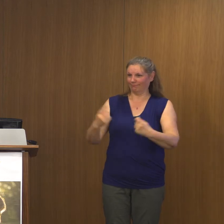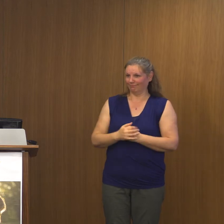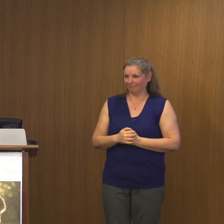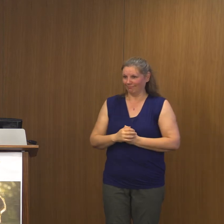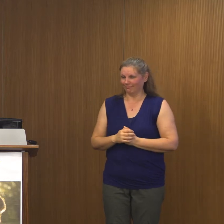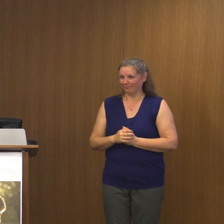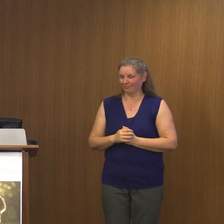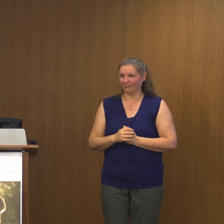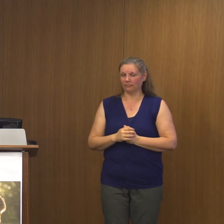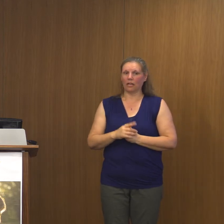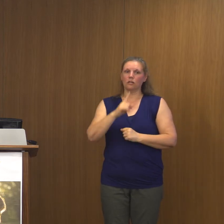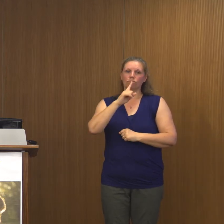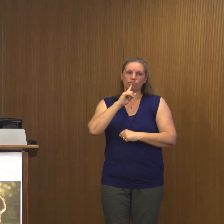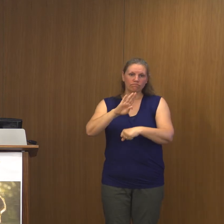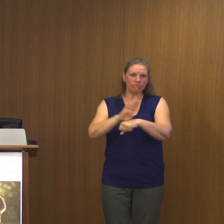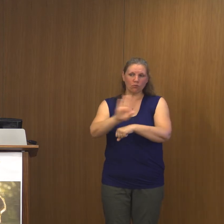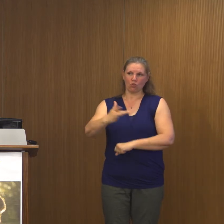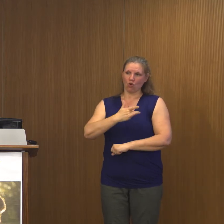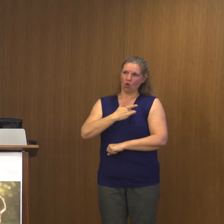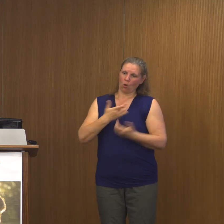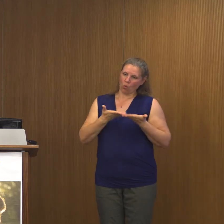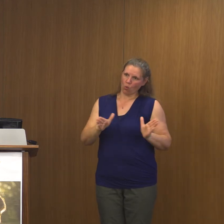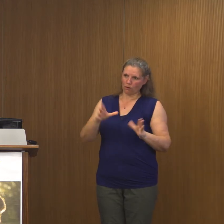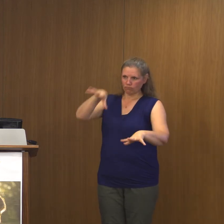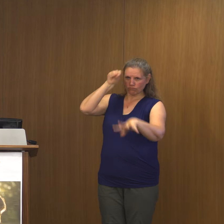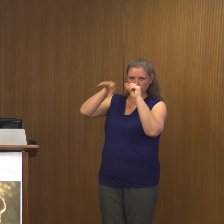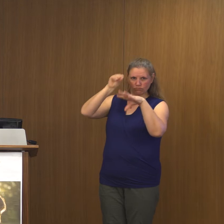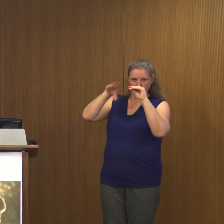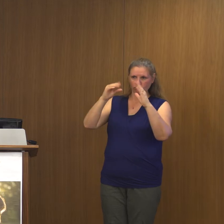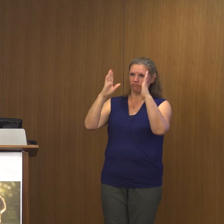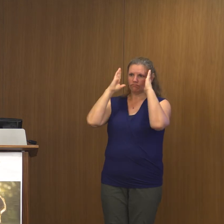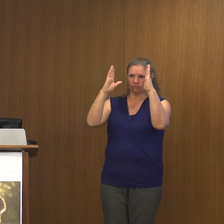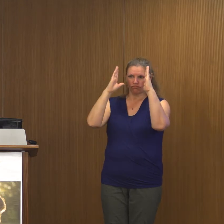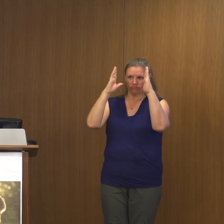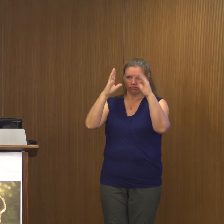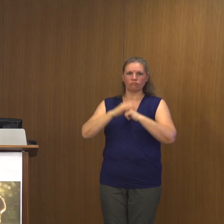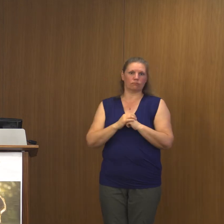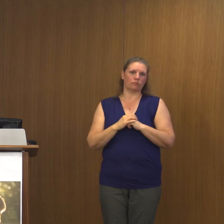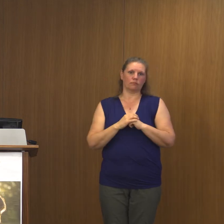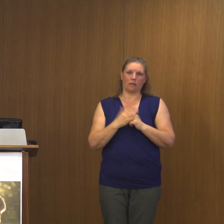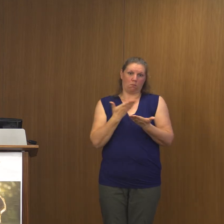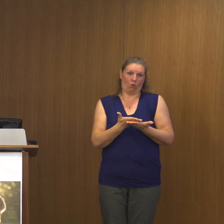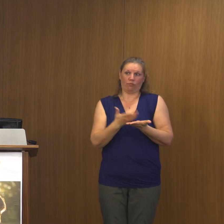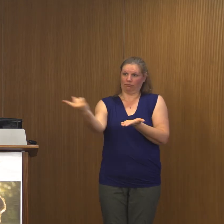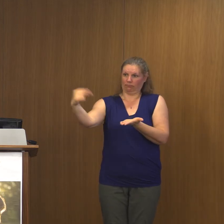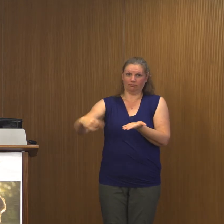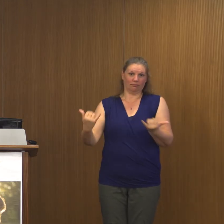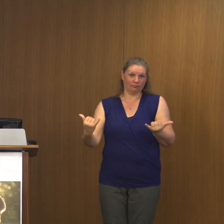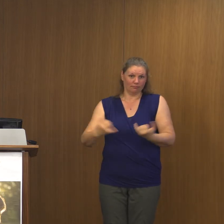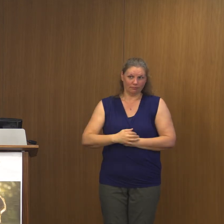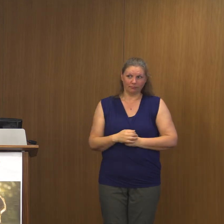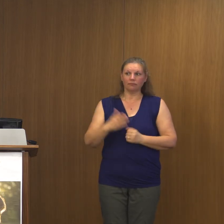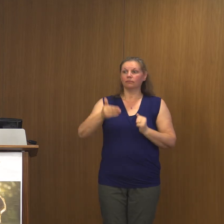truly is interested in listening and sharing, and I think this is a great demonstration of this. We also